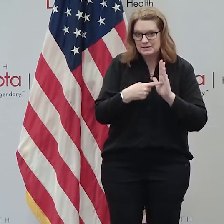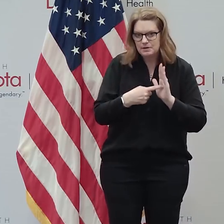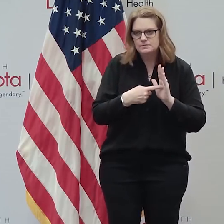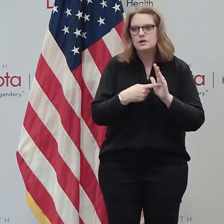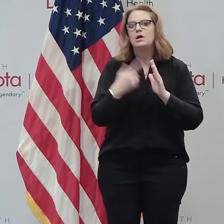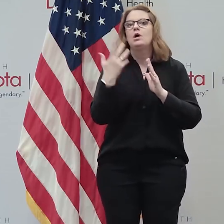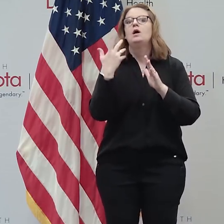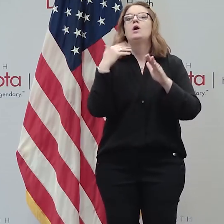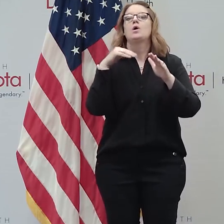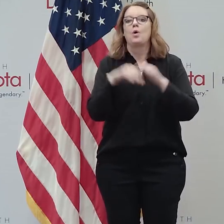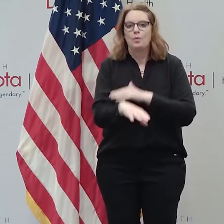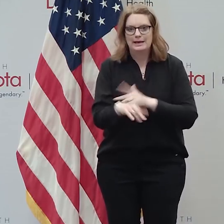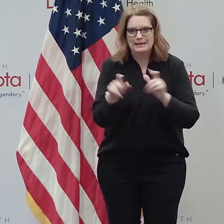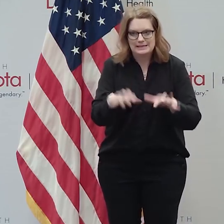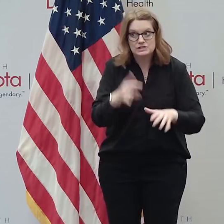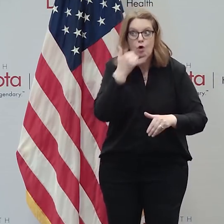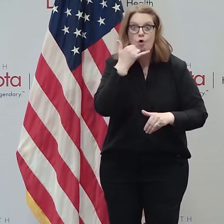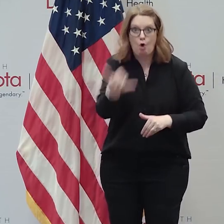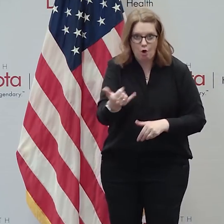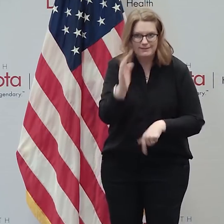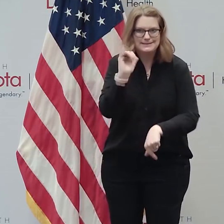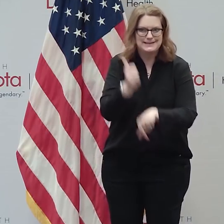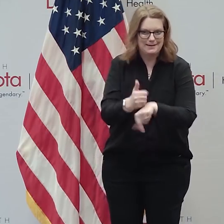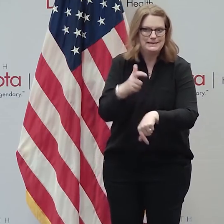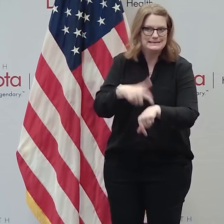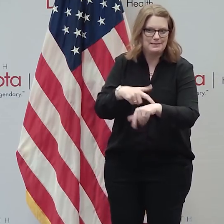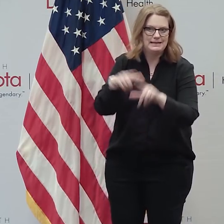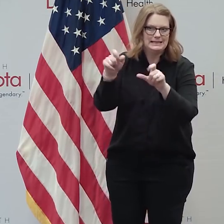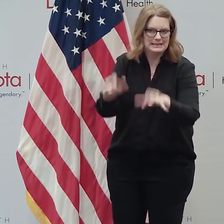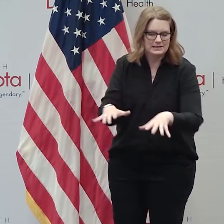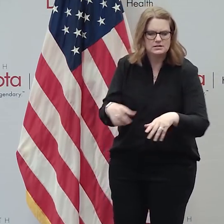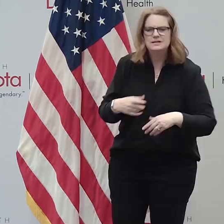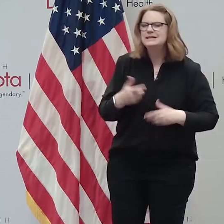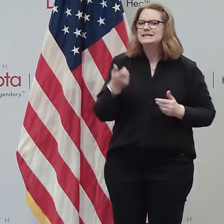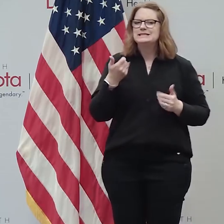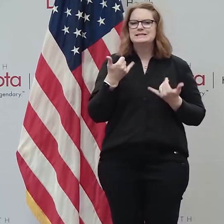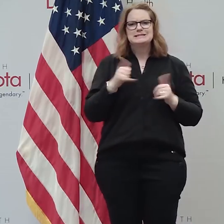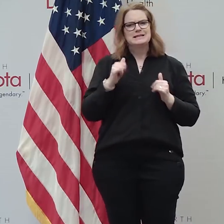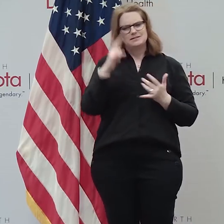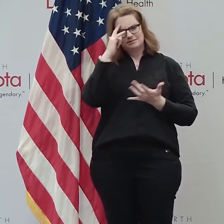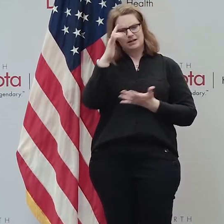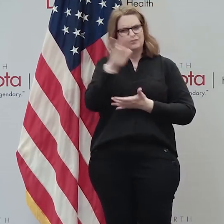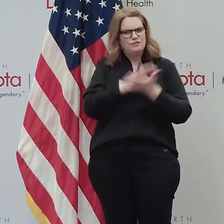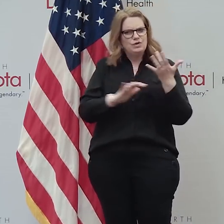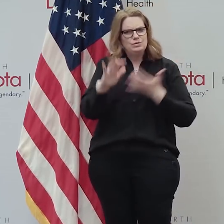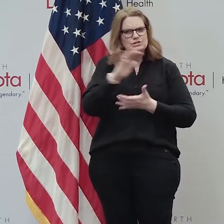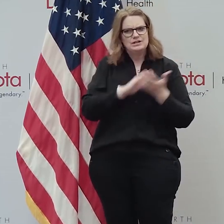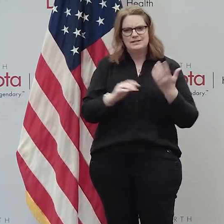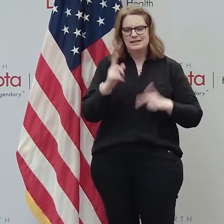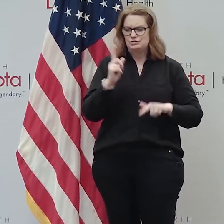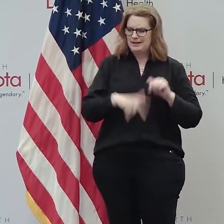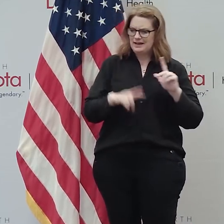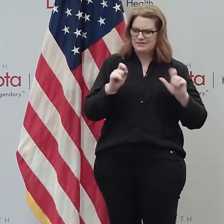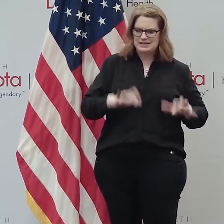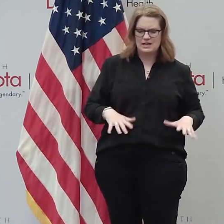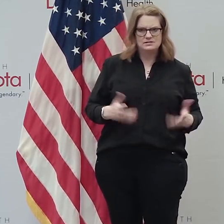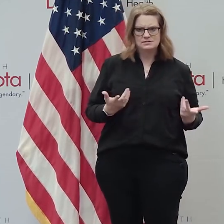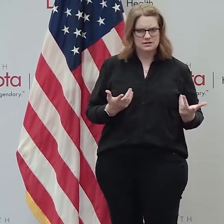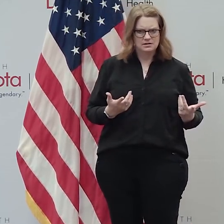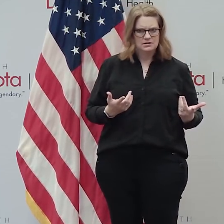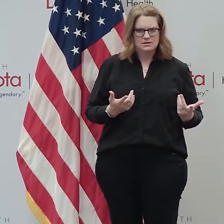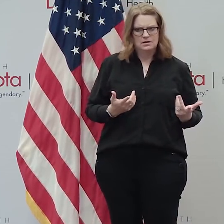you think you need to get a test. There seems to, again, still be some confusion that you can't get a test unless the state of North Dakota shows up and